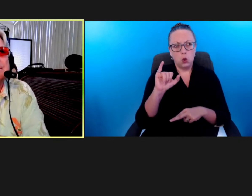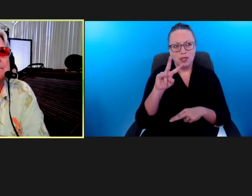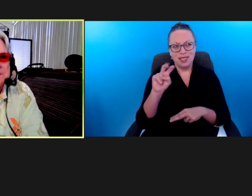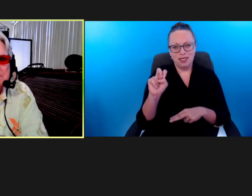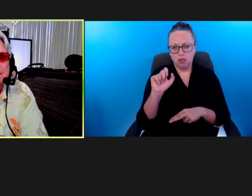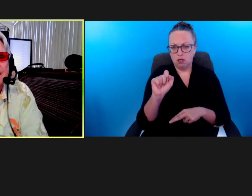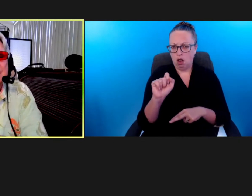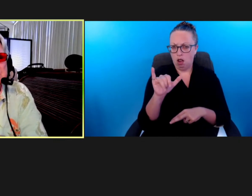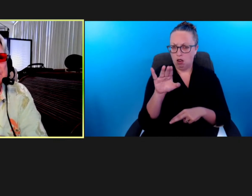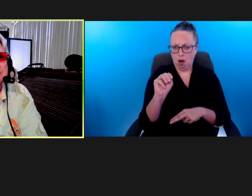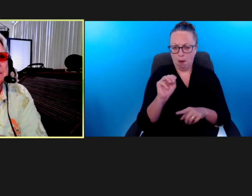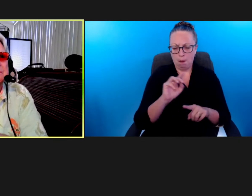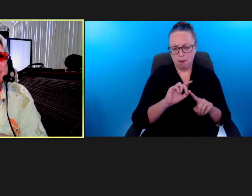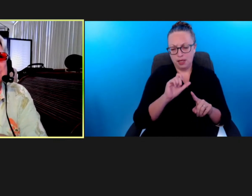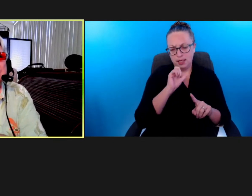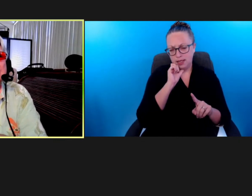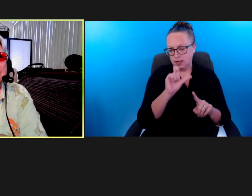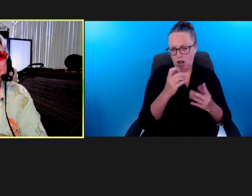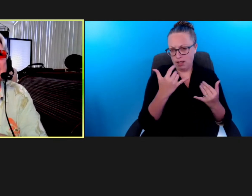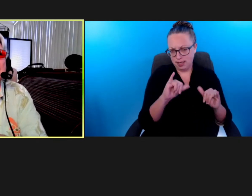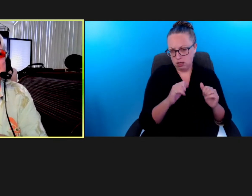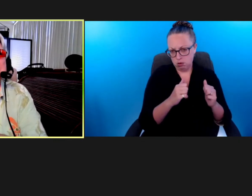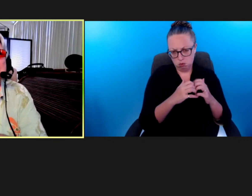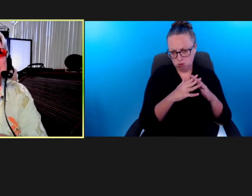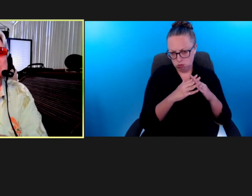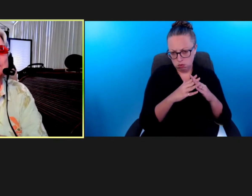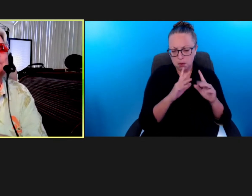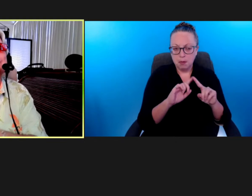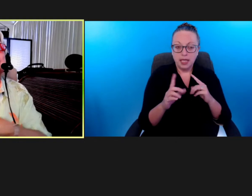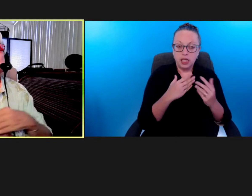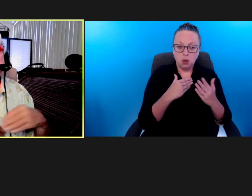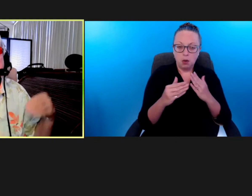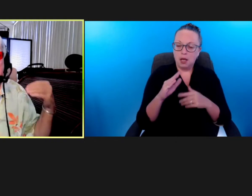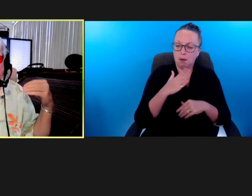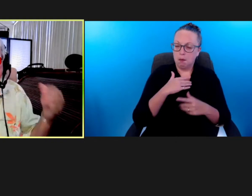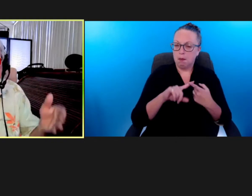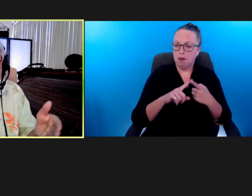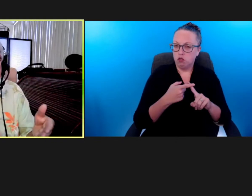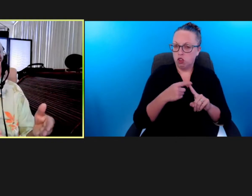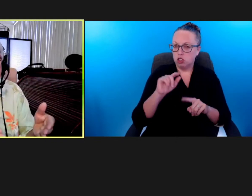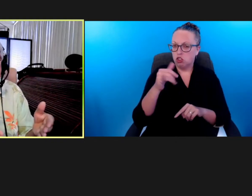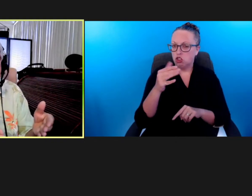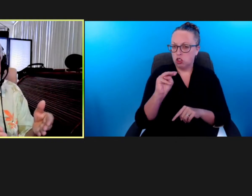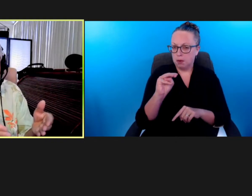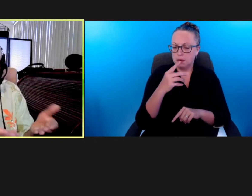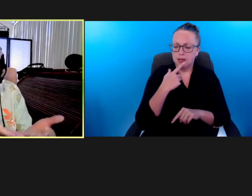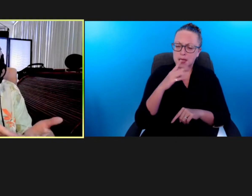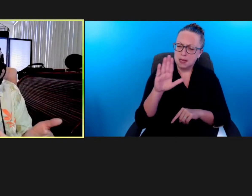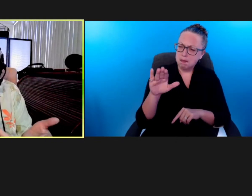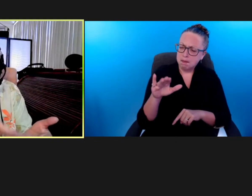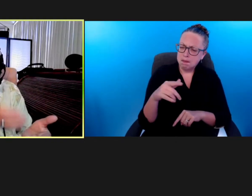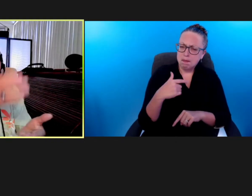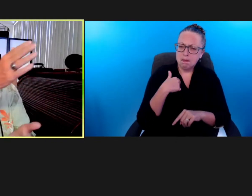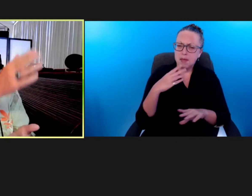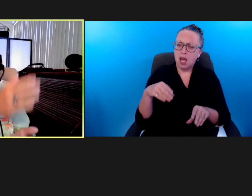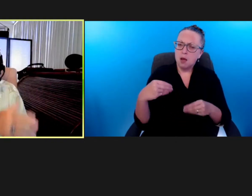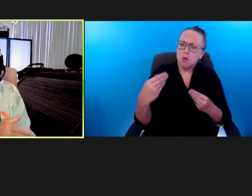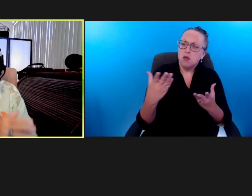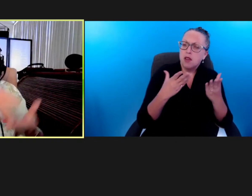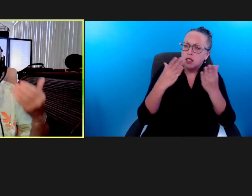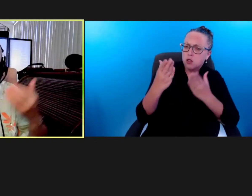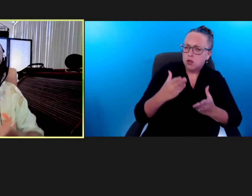Jim Tobias, I'm sure you can find him online. He said, you know, I provide services that